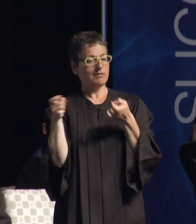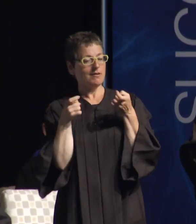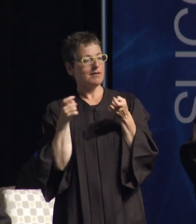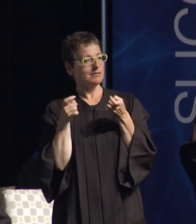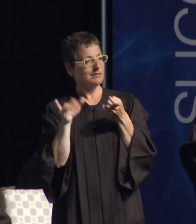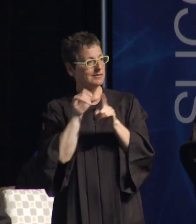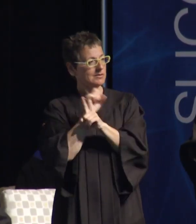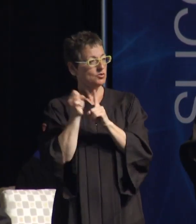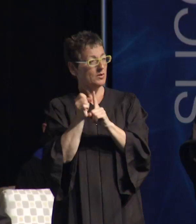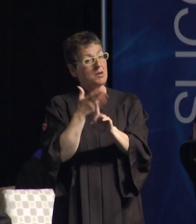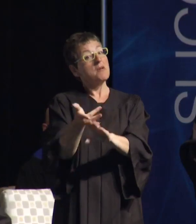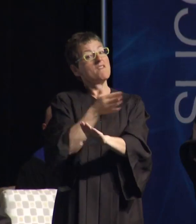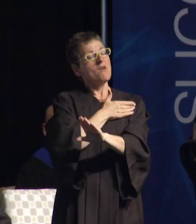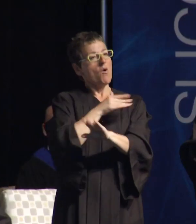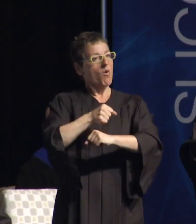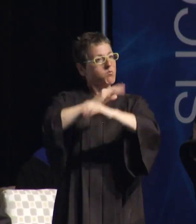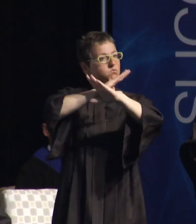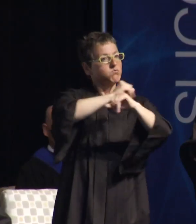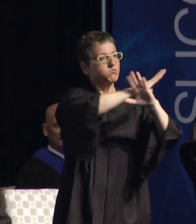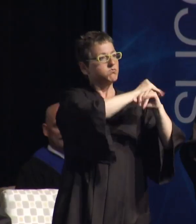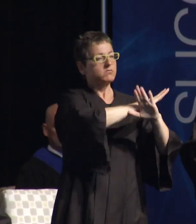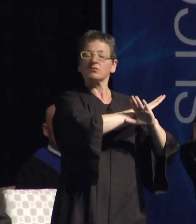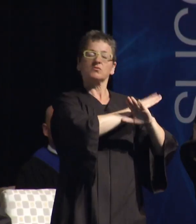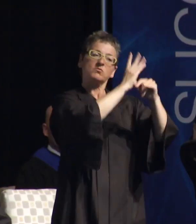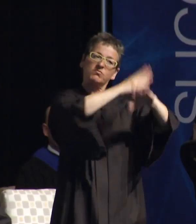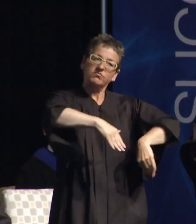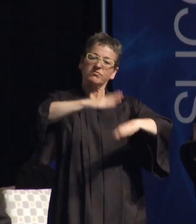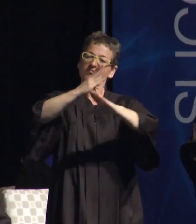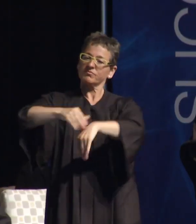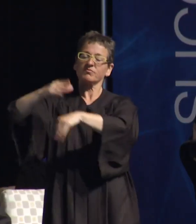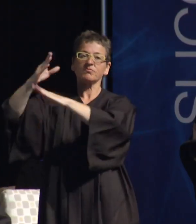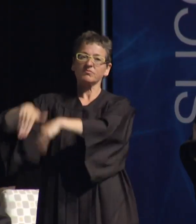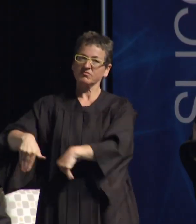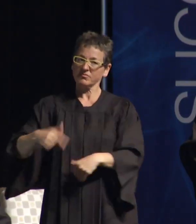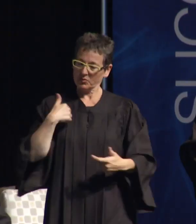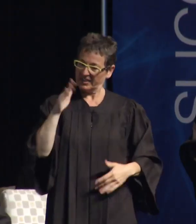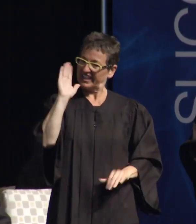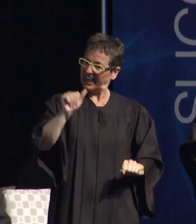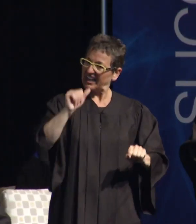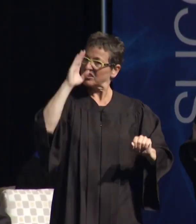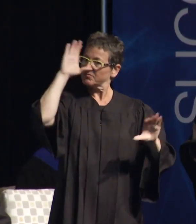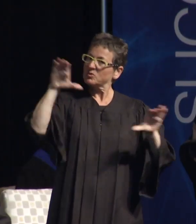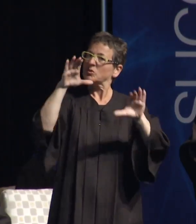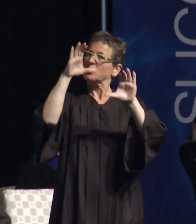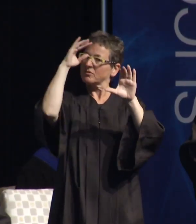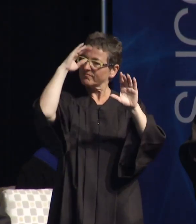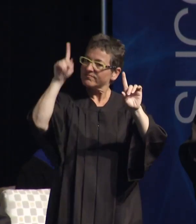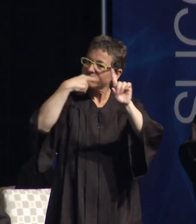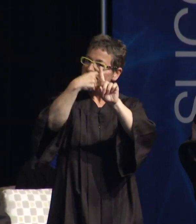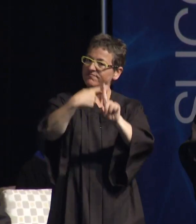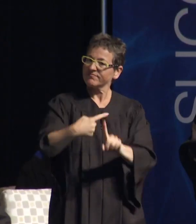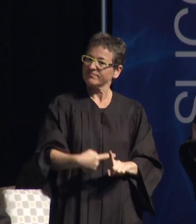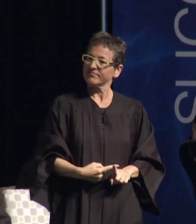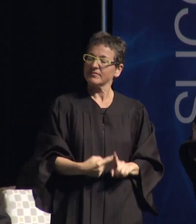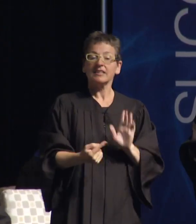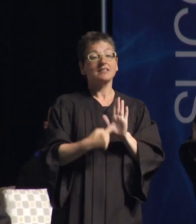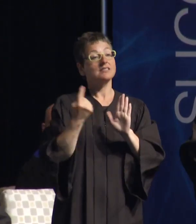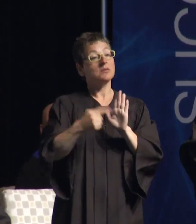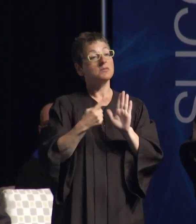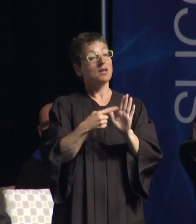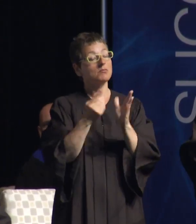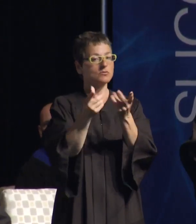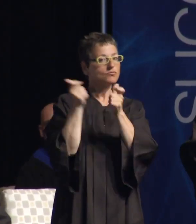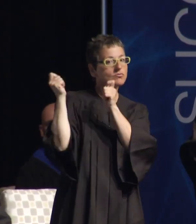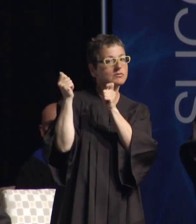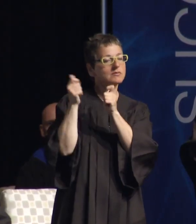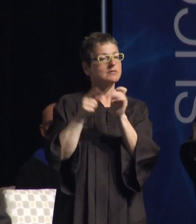us. Are these extravagant promises? We think not. They are being fulfilled among us, sometimes quickly,